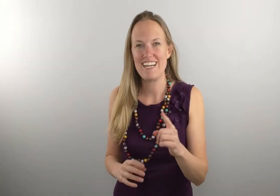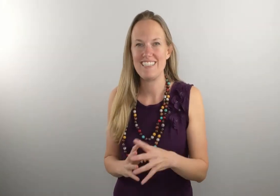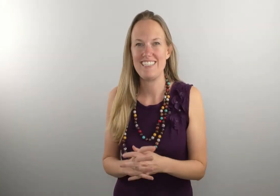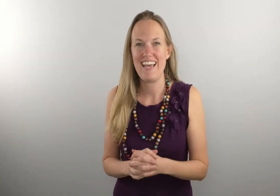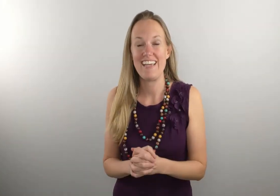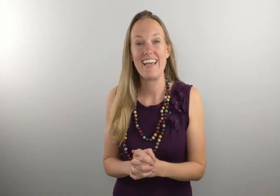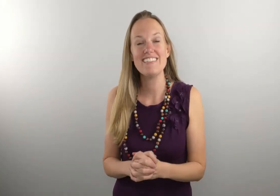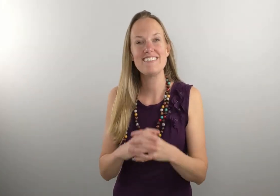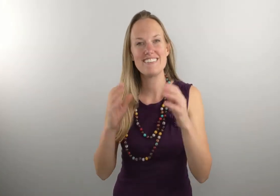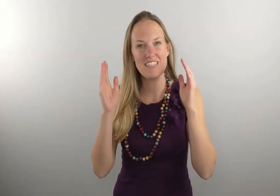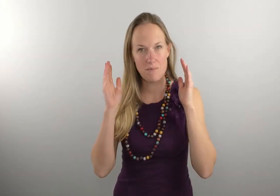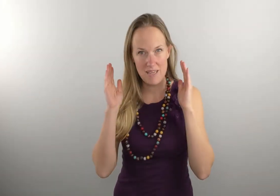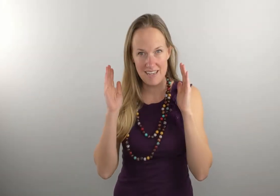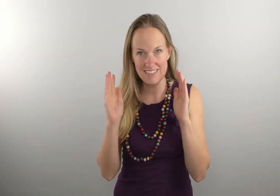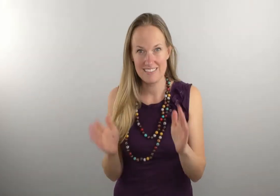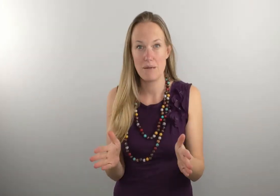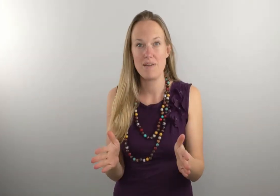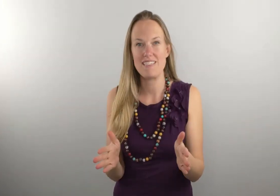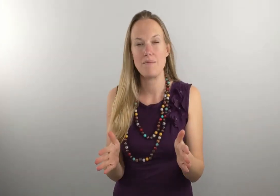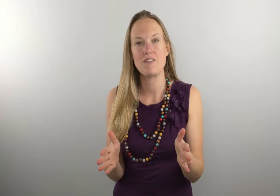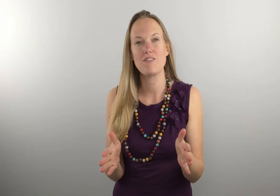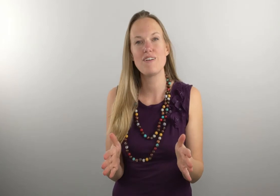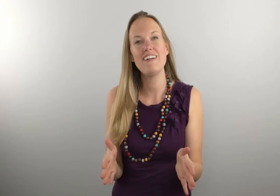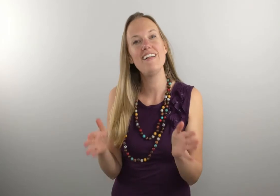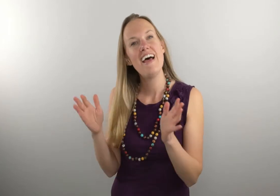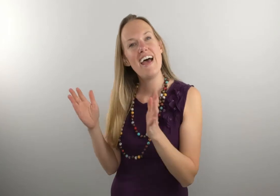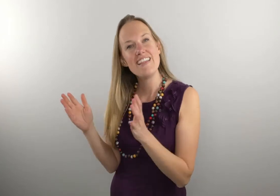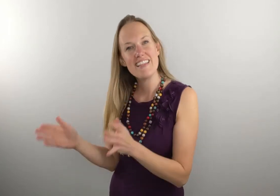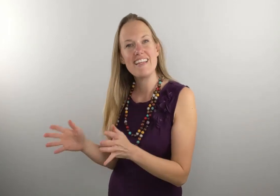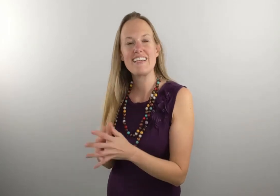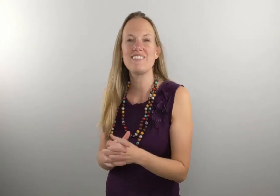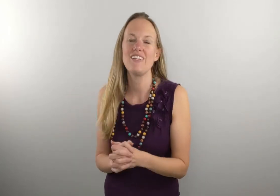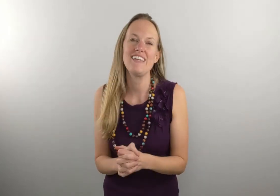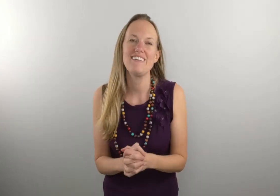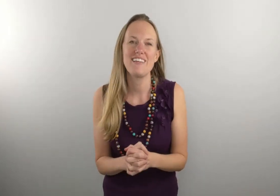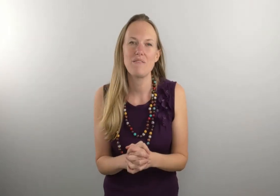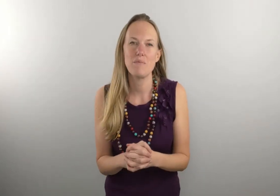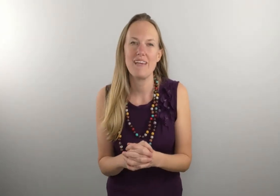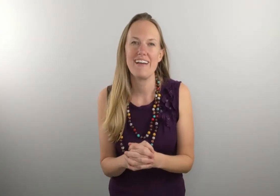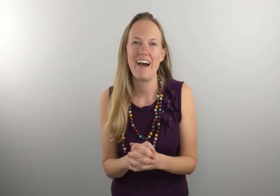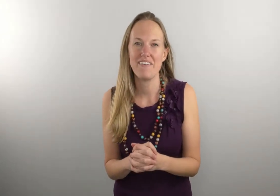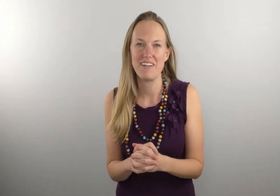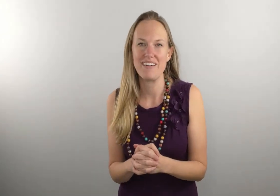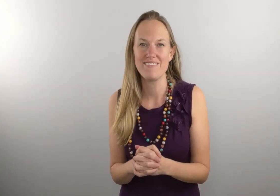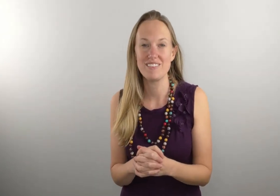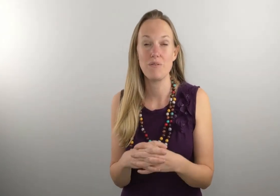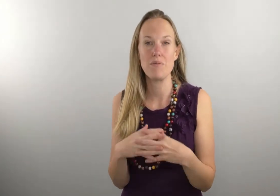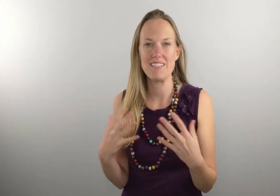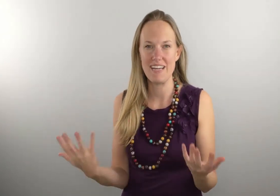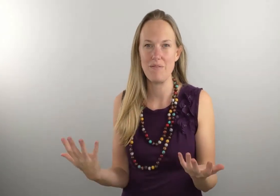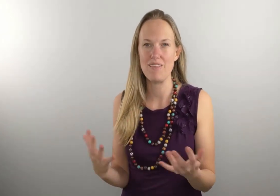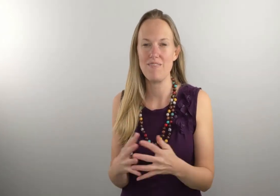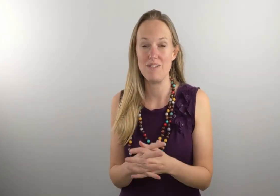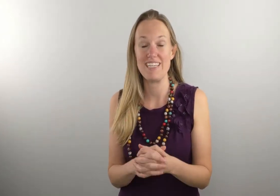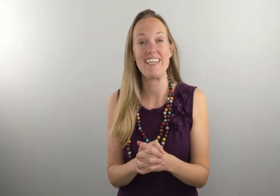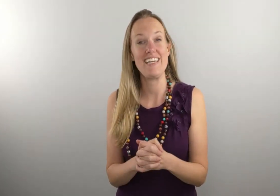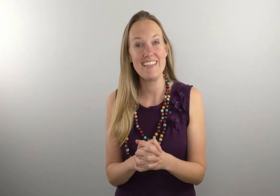shot today, okay? So there's going to be a step-by-step tutorial, and then the next video there will be a cover. So we'll be signing with the music in the